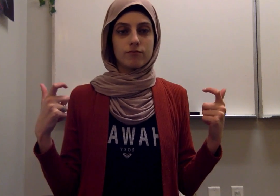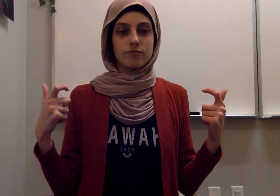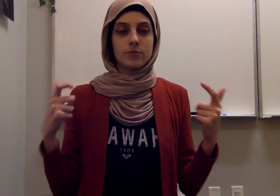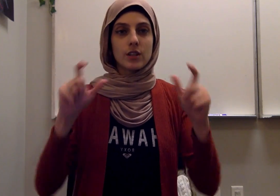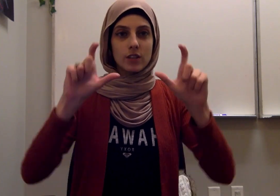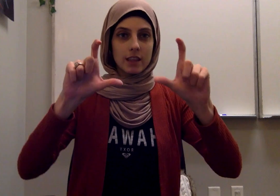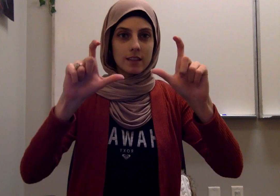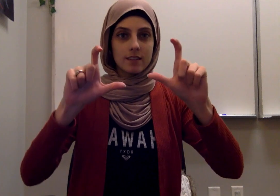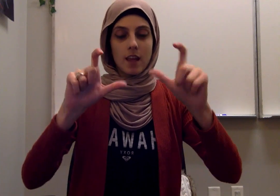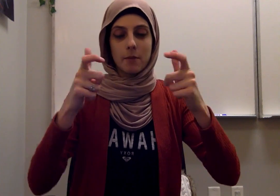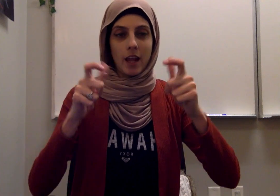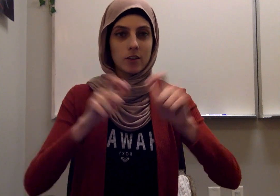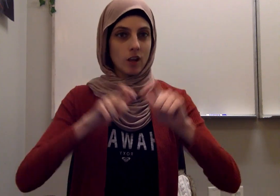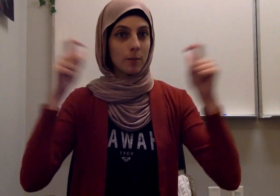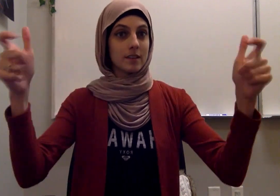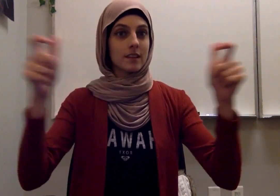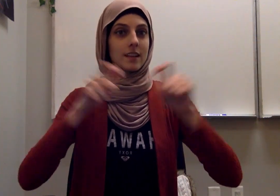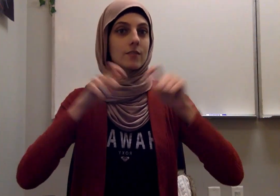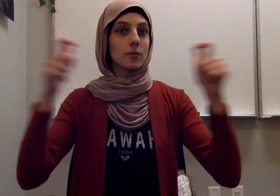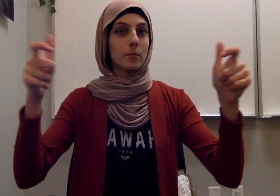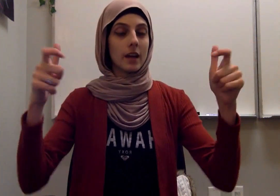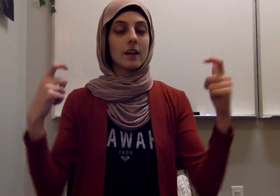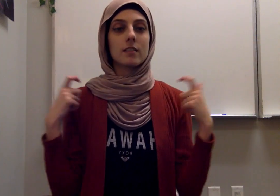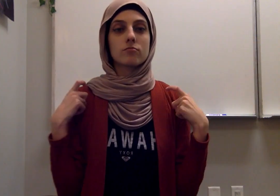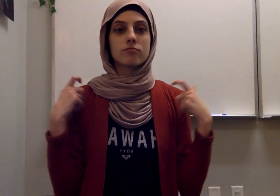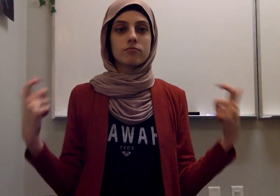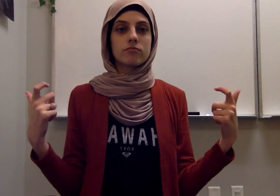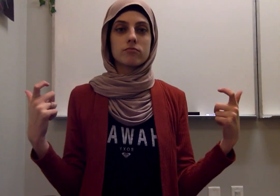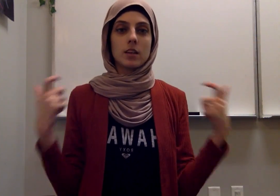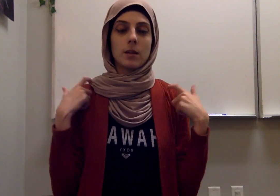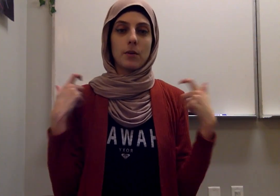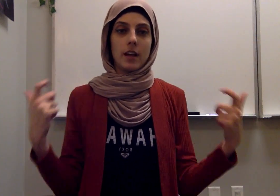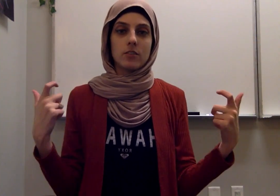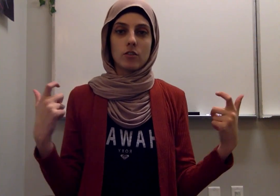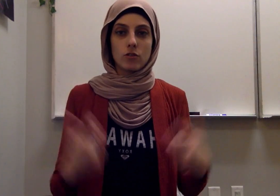We're using the same hand shape as the sign for big and applying it to your shoulders.